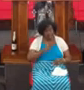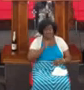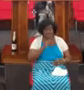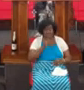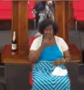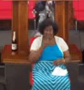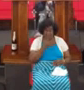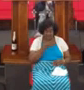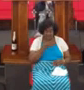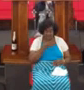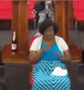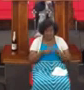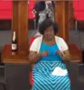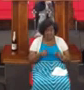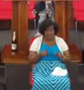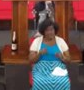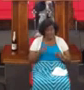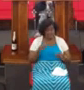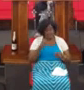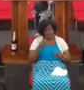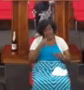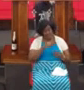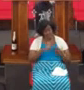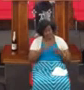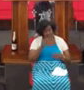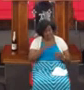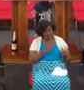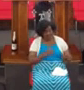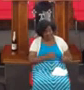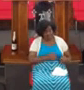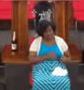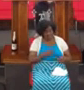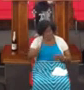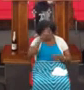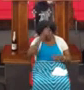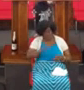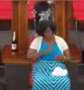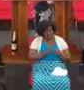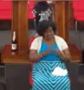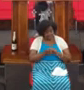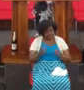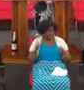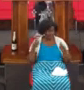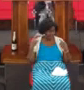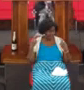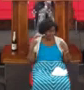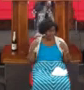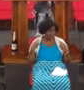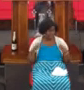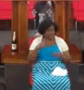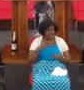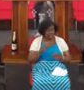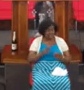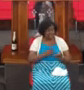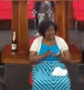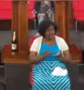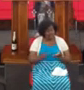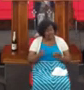tongue, but the sin of his own heart, this man's religion is vain. He says, pure